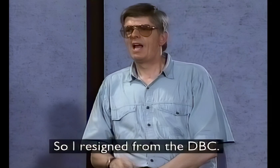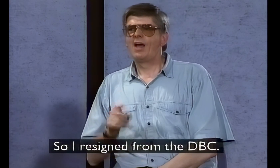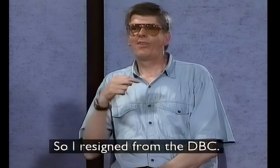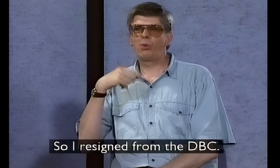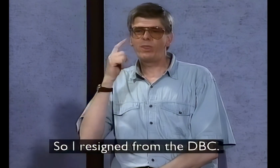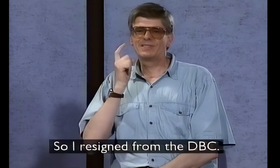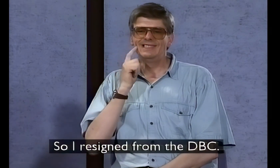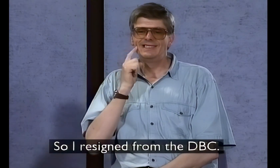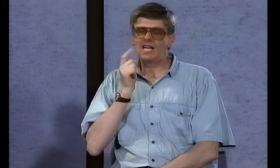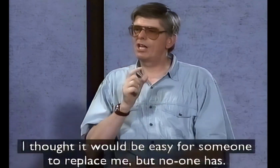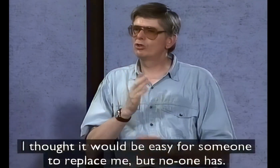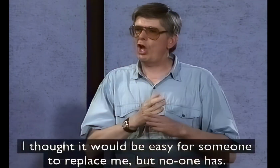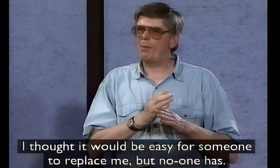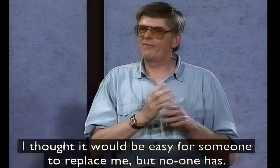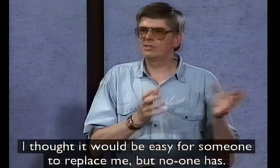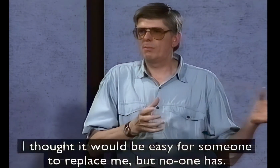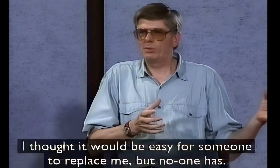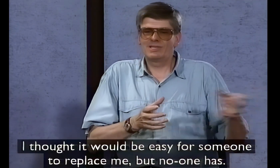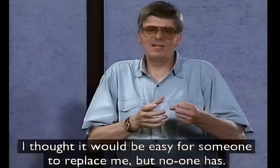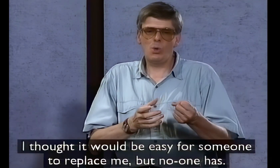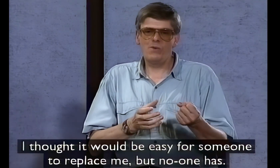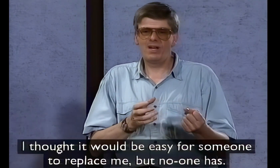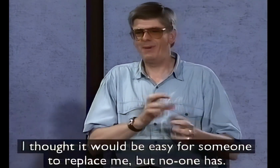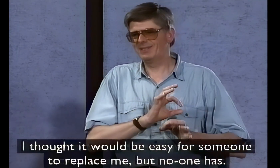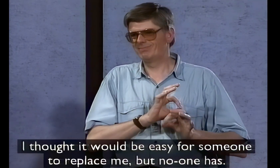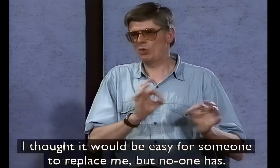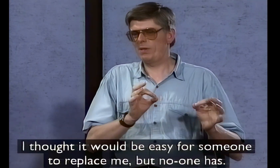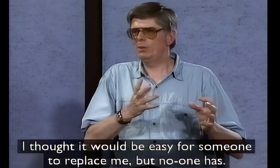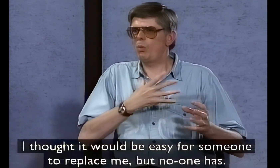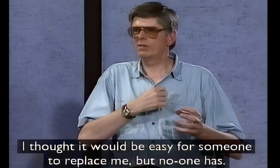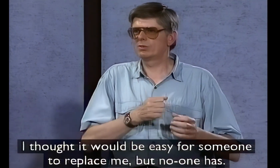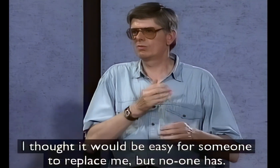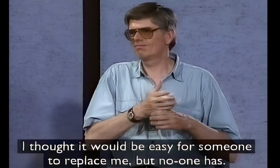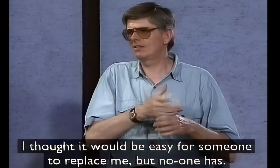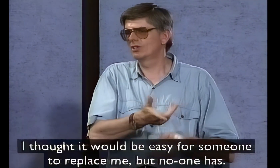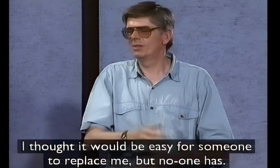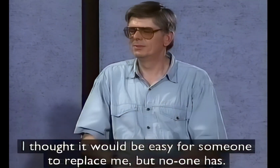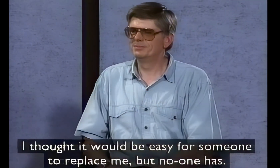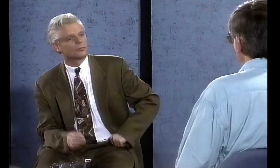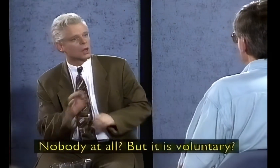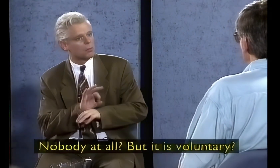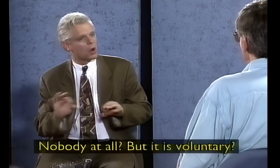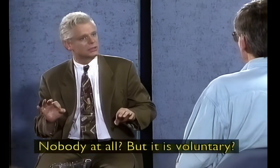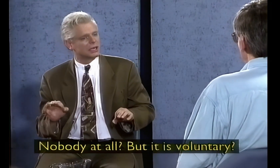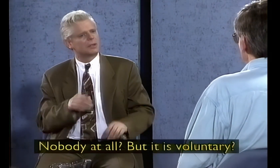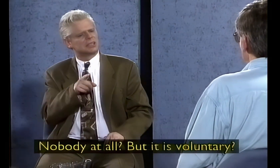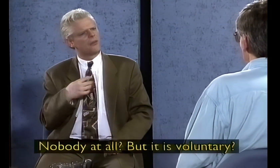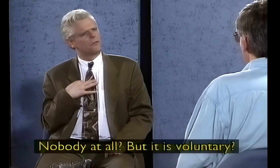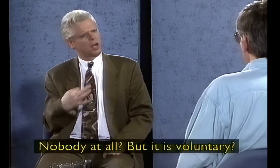DBC. I thought it would be an easier task for someone to replace me, but no one came for the post. Nobody at all, but